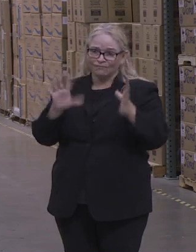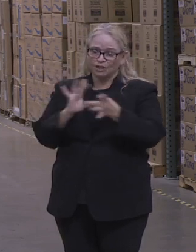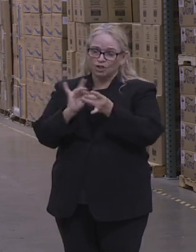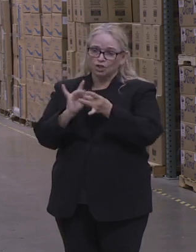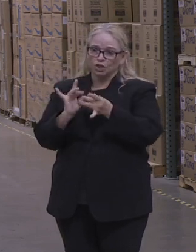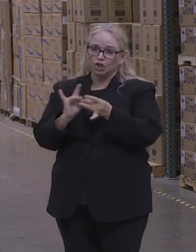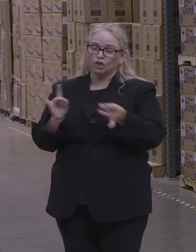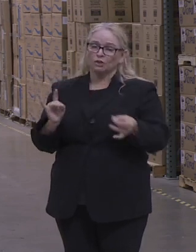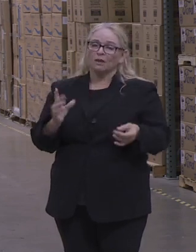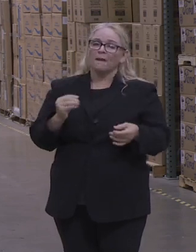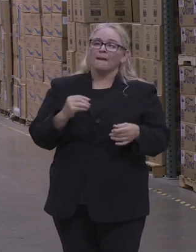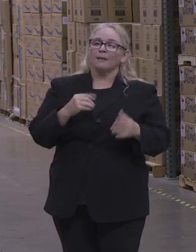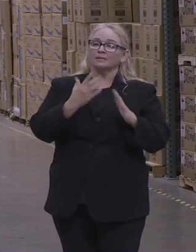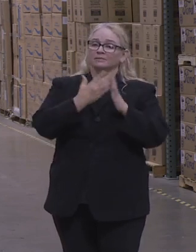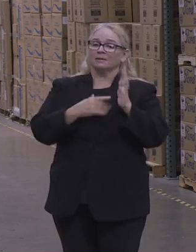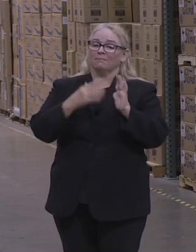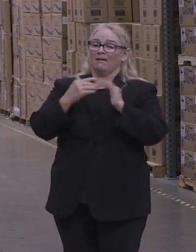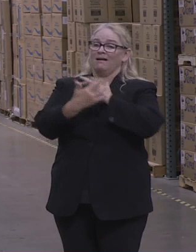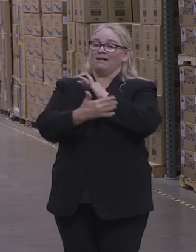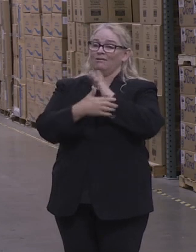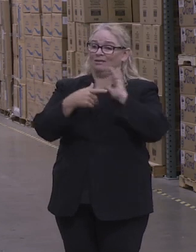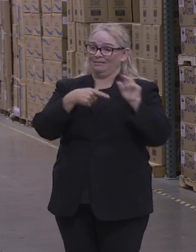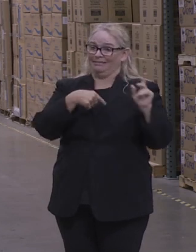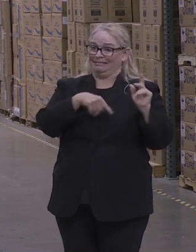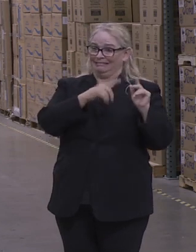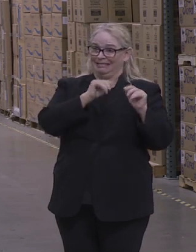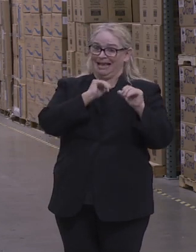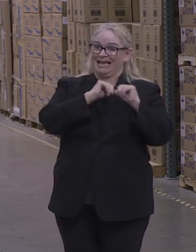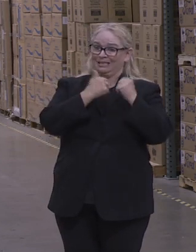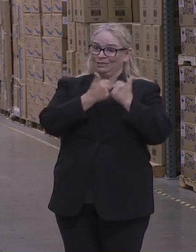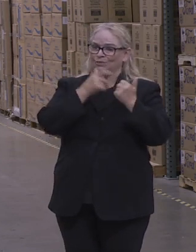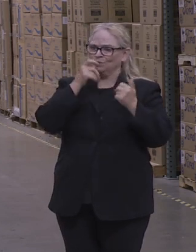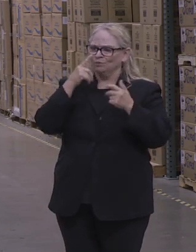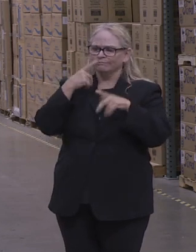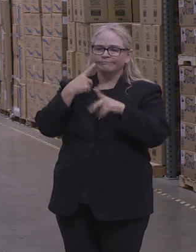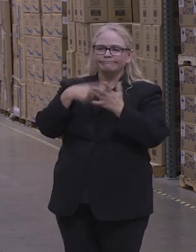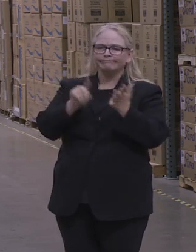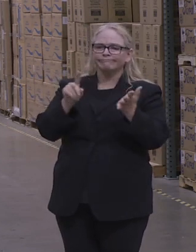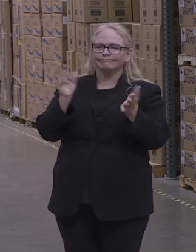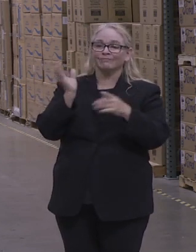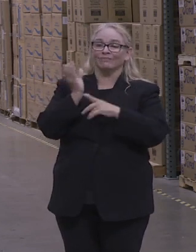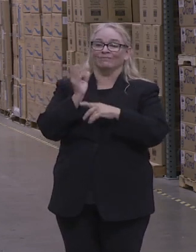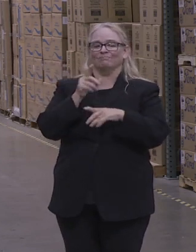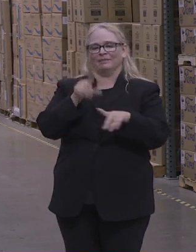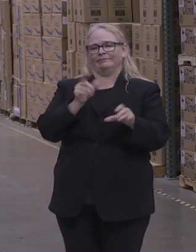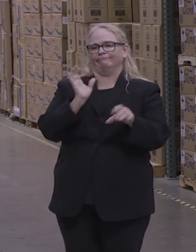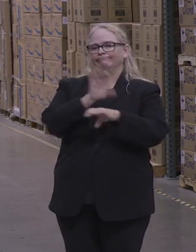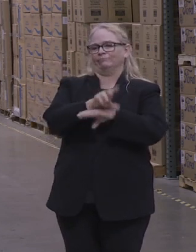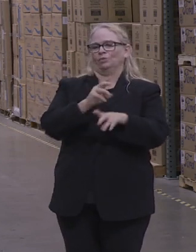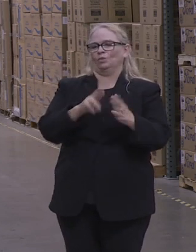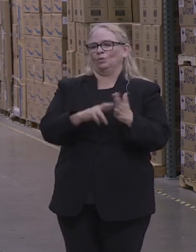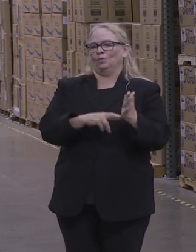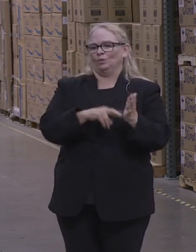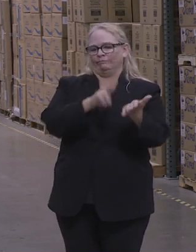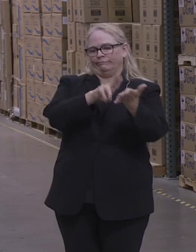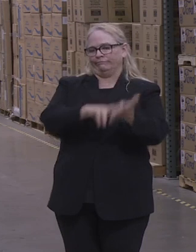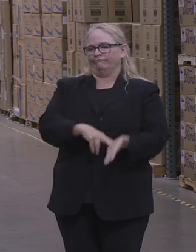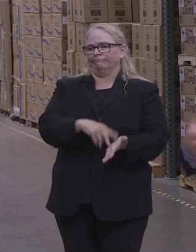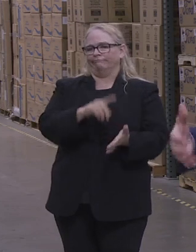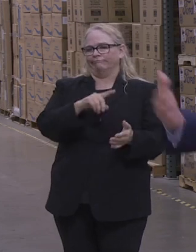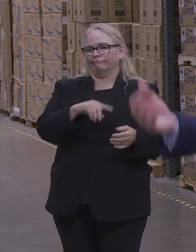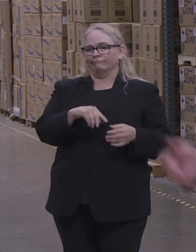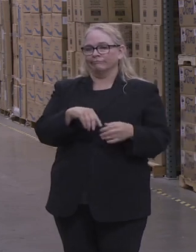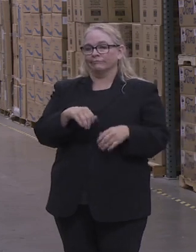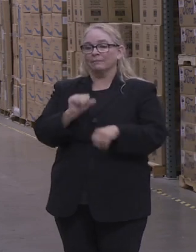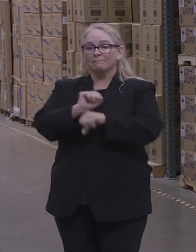those counties that simply aren't as aggressive in enforcing the rules and regulations, and the businesses that may be